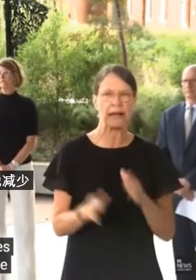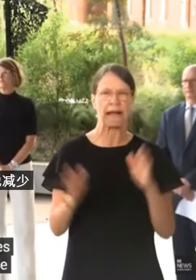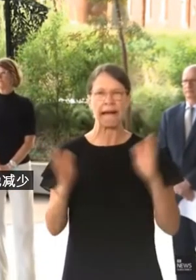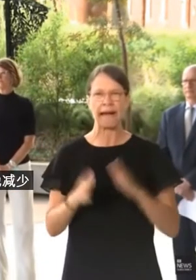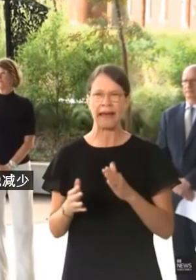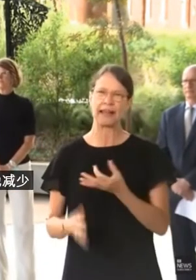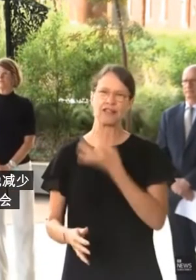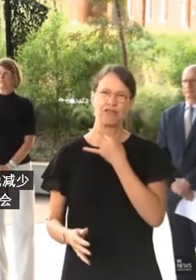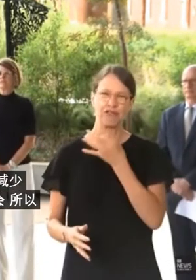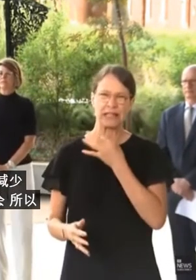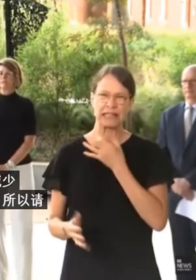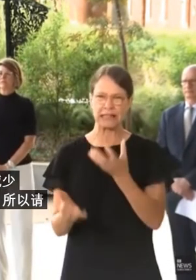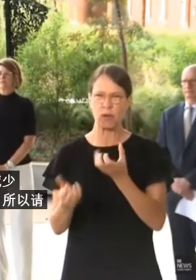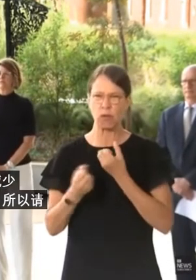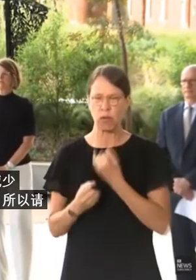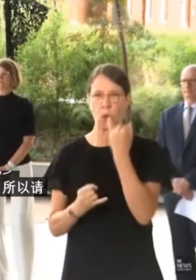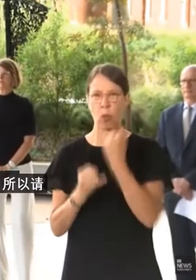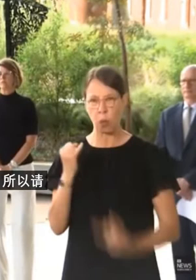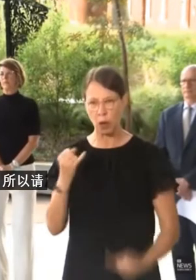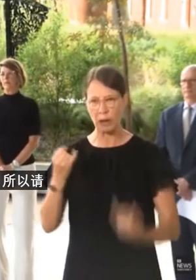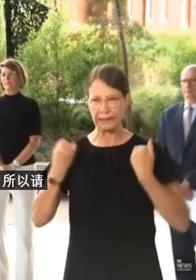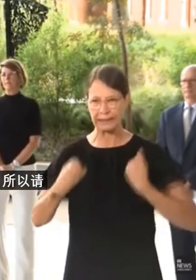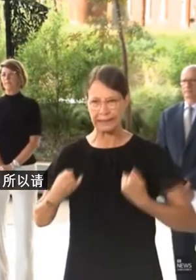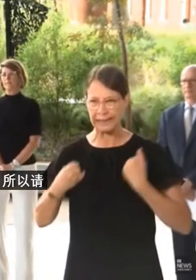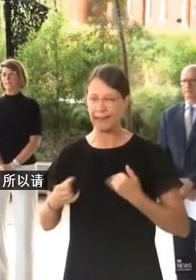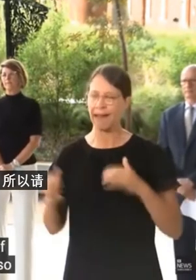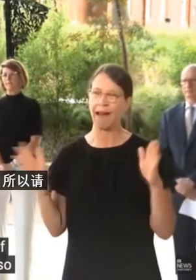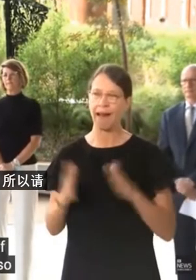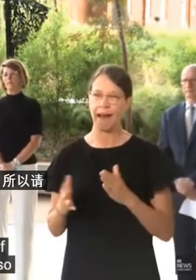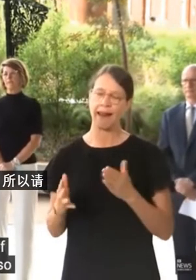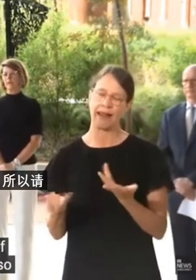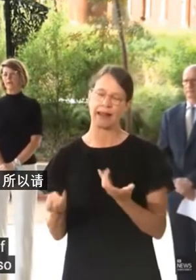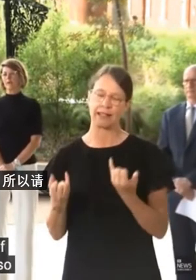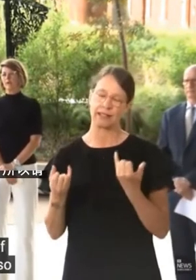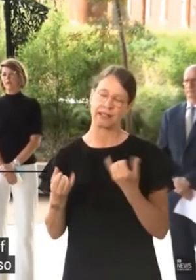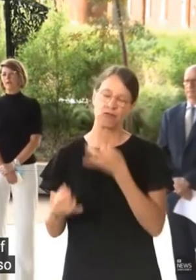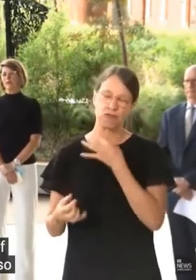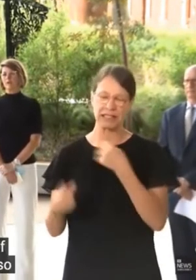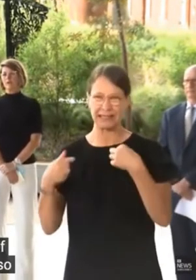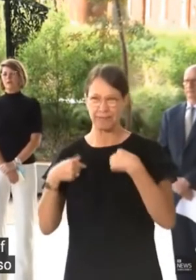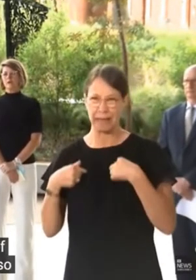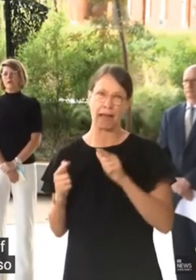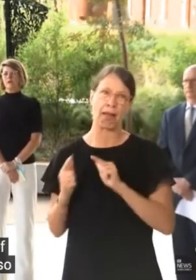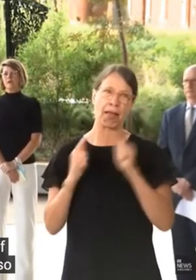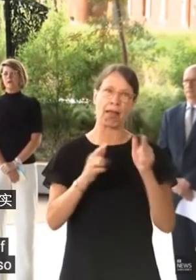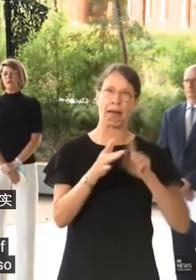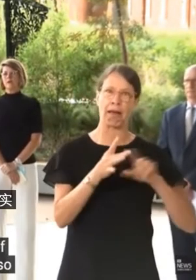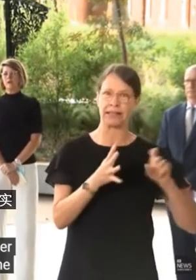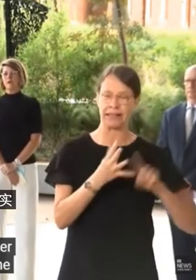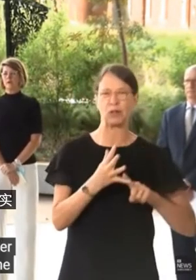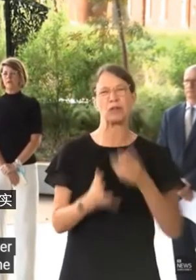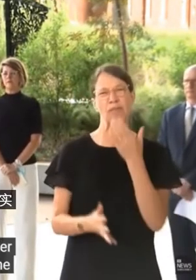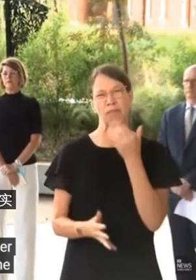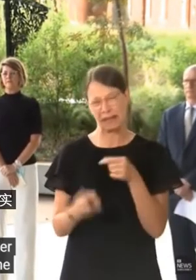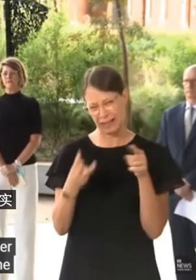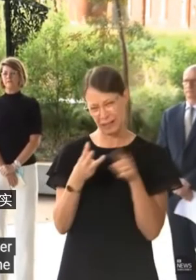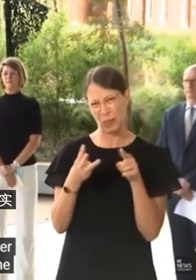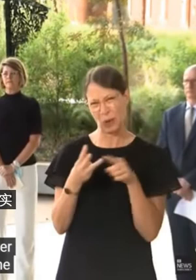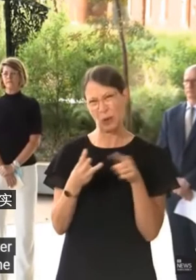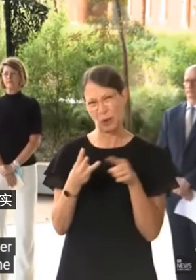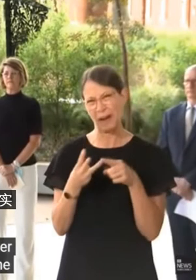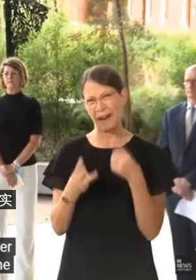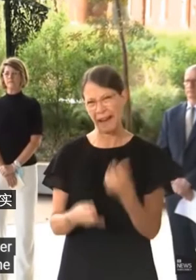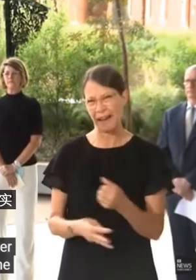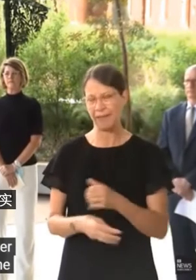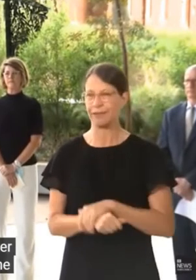in intensive care. So please go and get the booster. Dr. Chant just talked about the fact that somebody who has